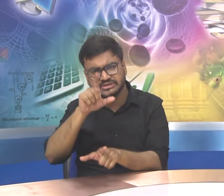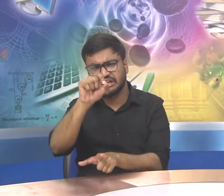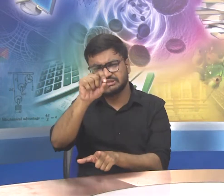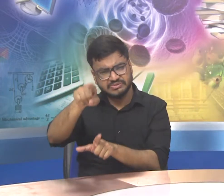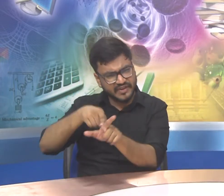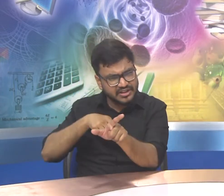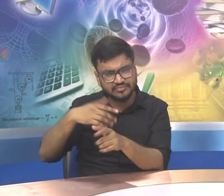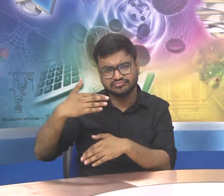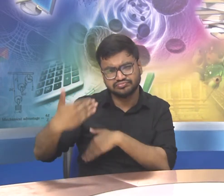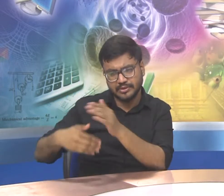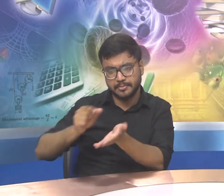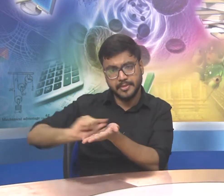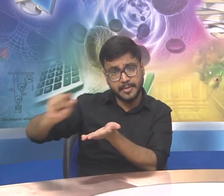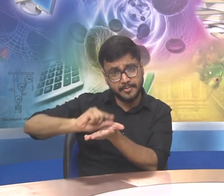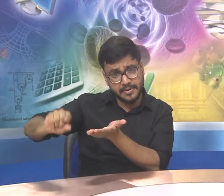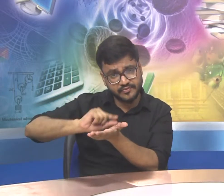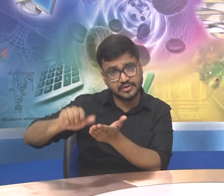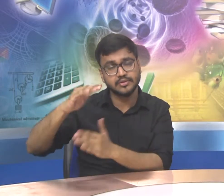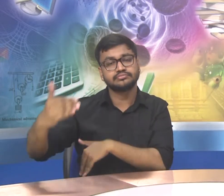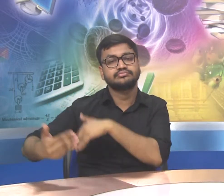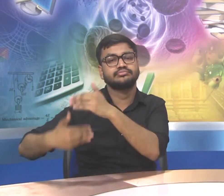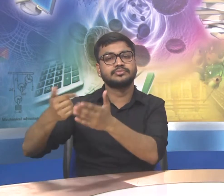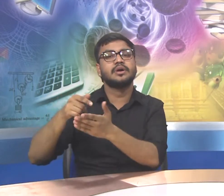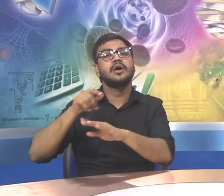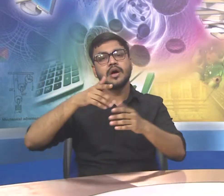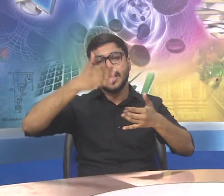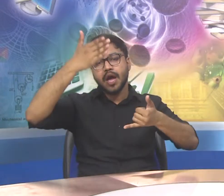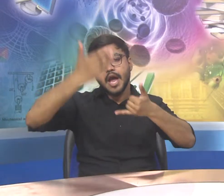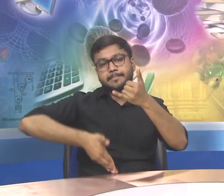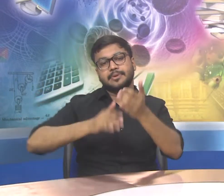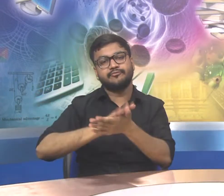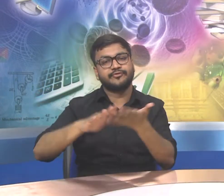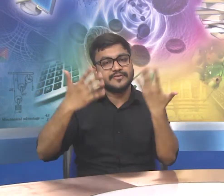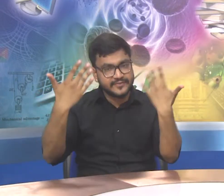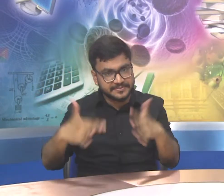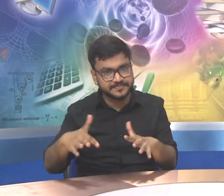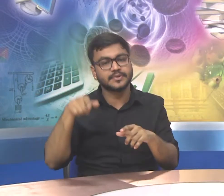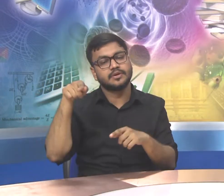And it can pay back by the installment.